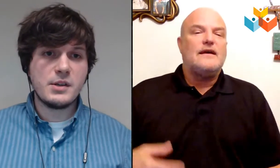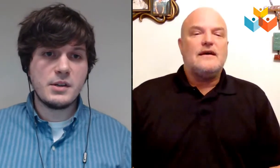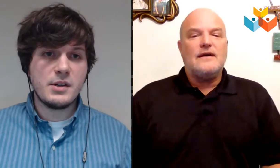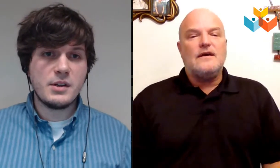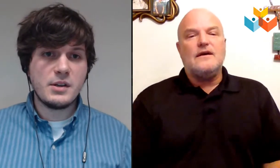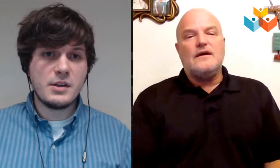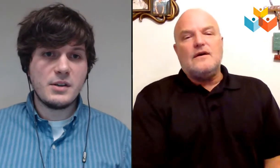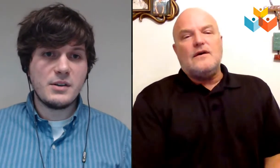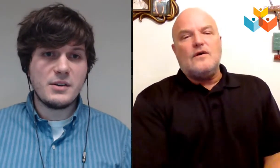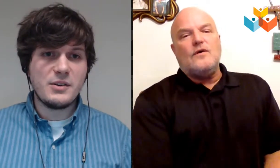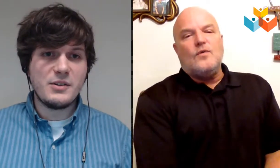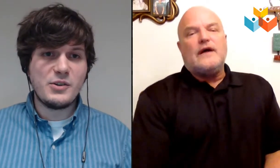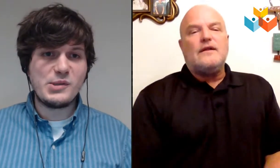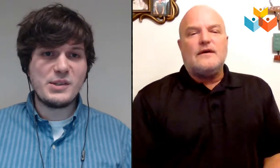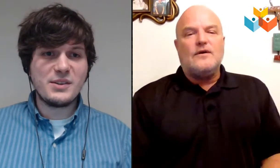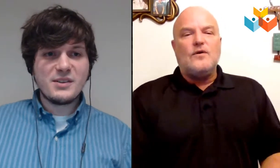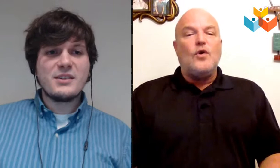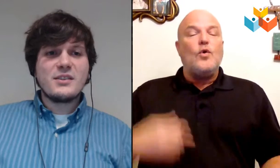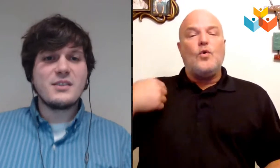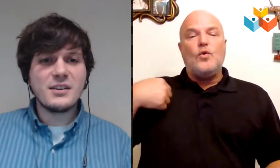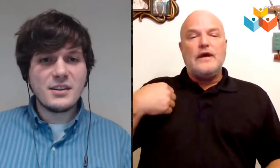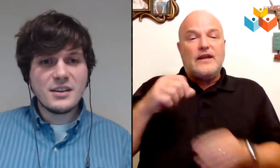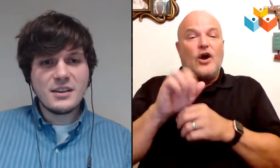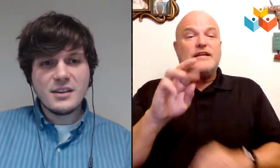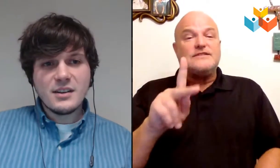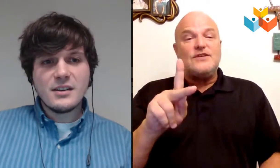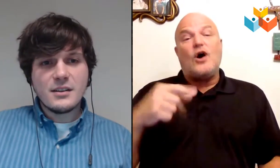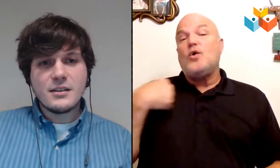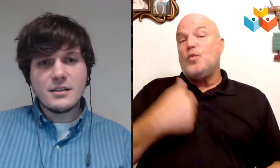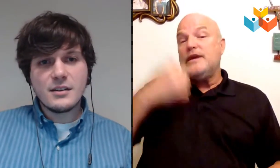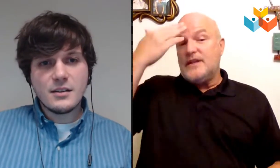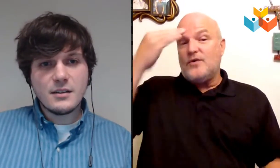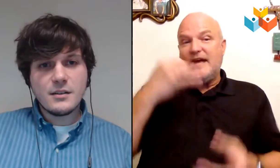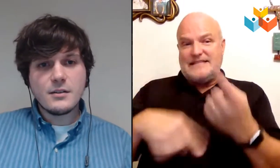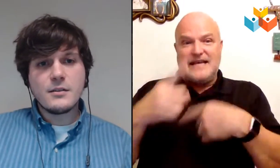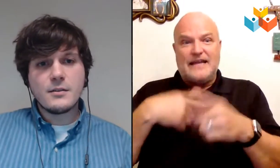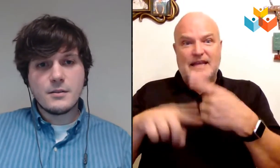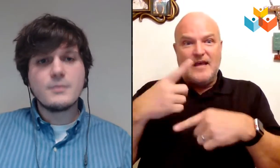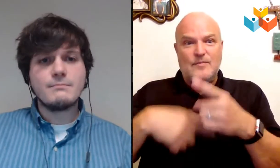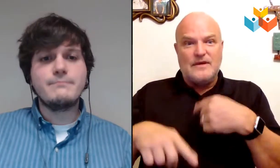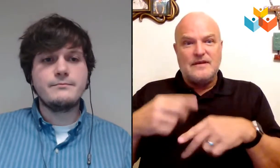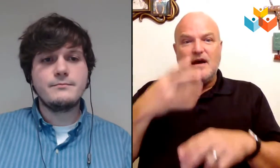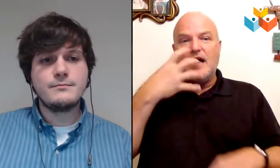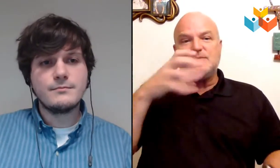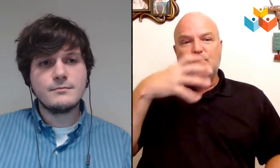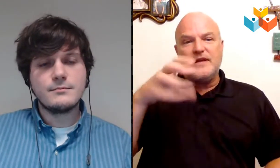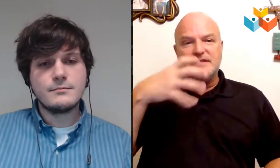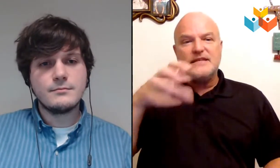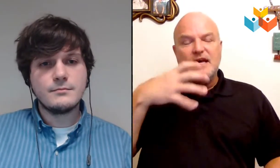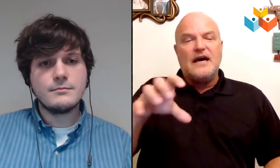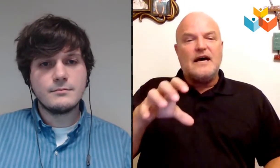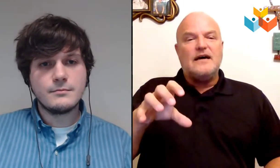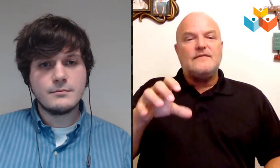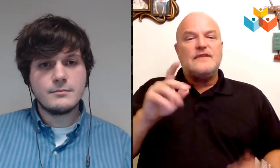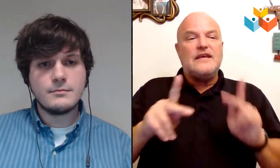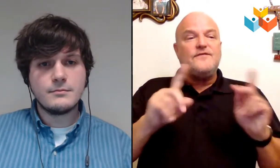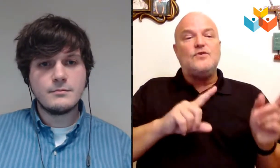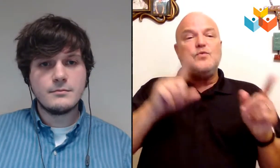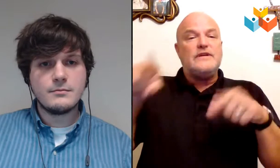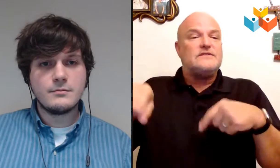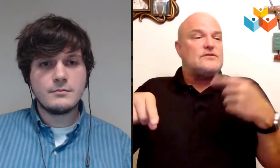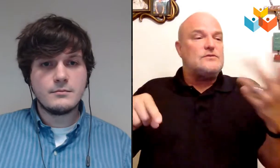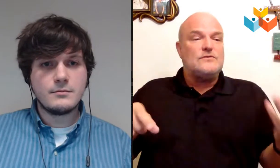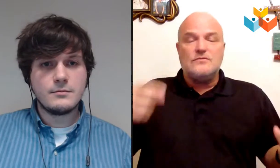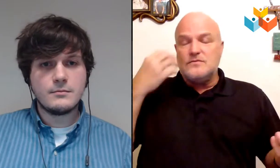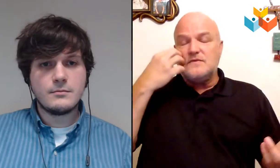just. Well, in Arkansas, we know that sign name, Hot Springs. If